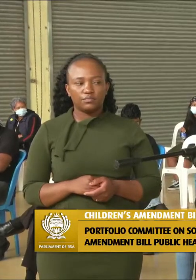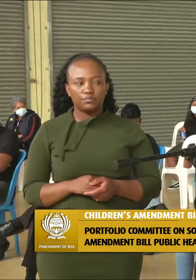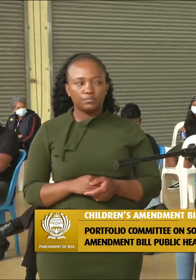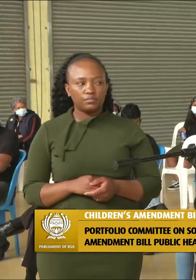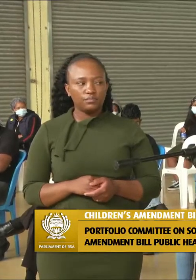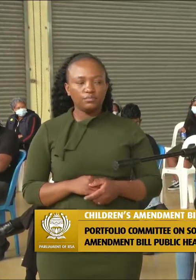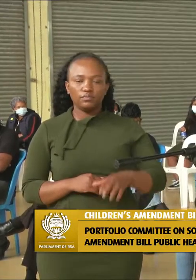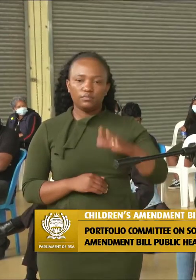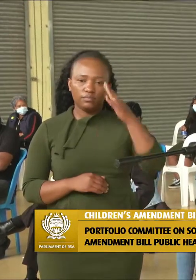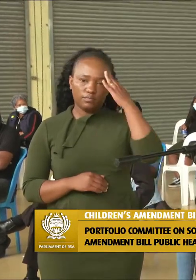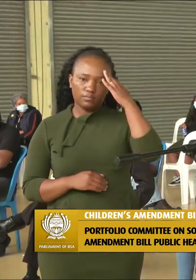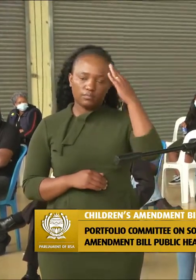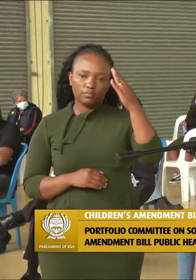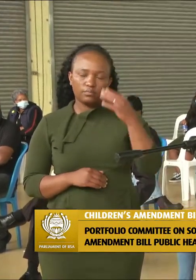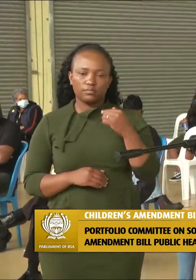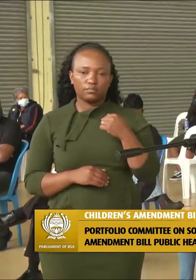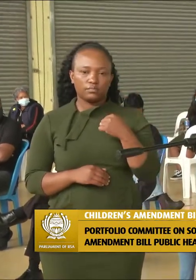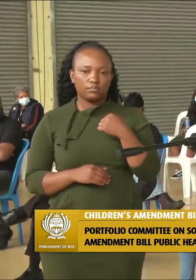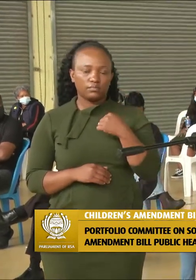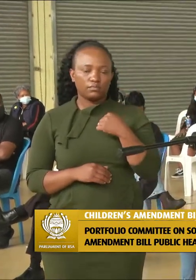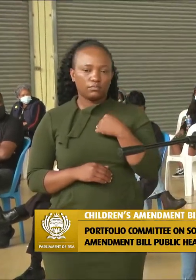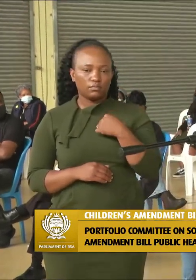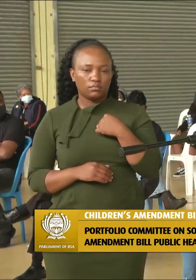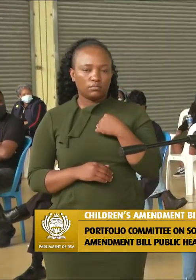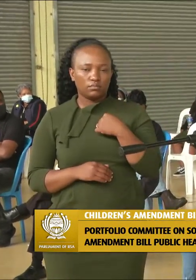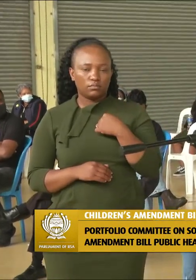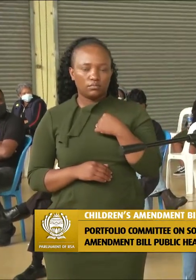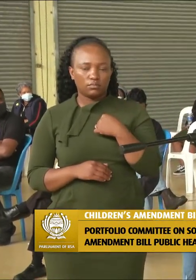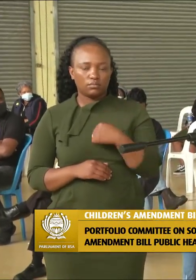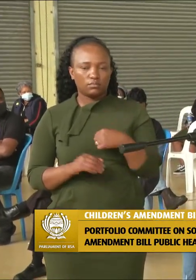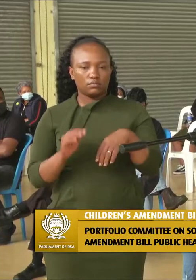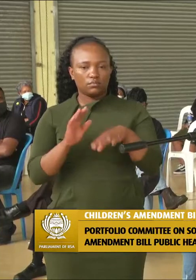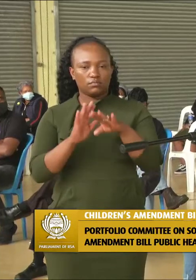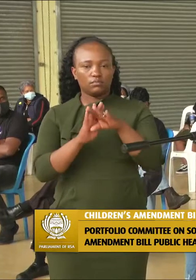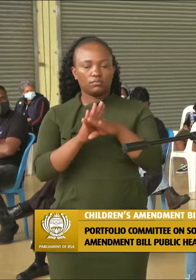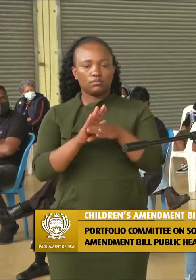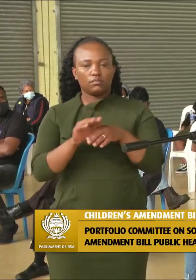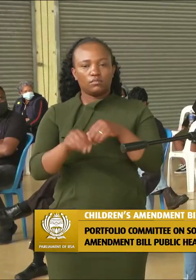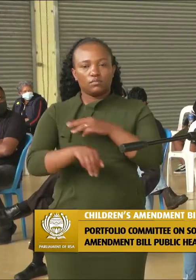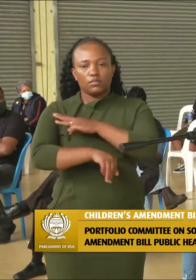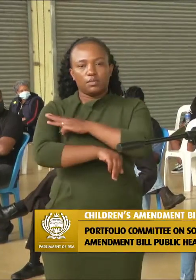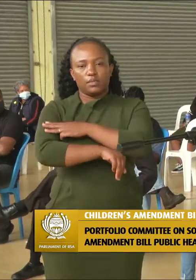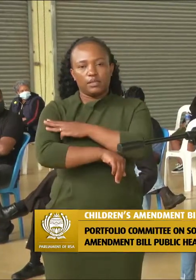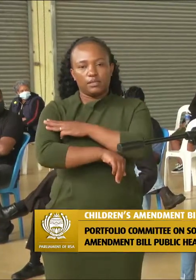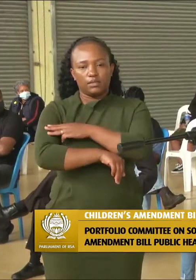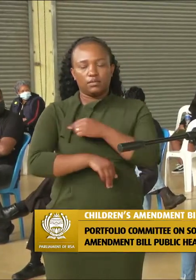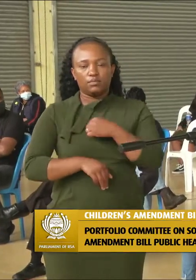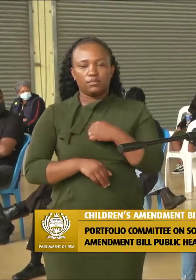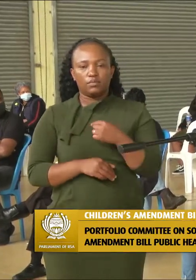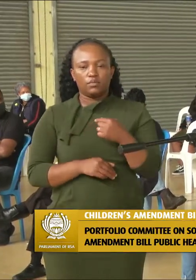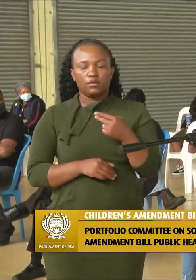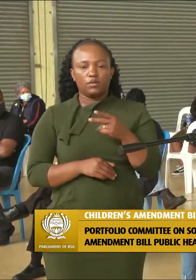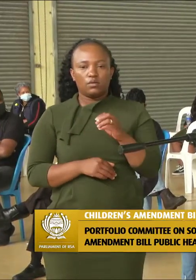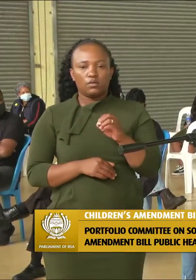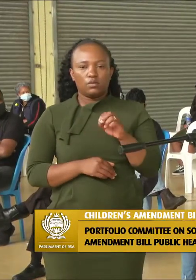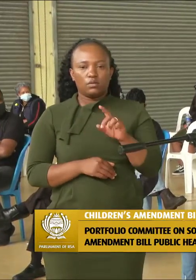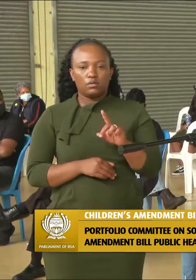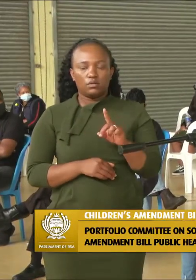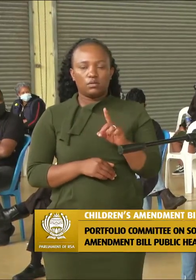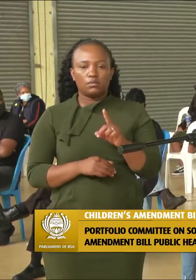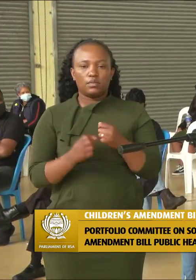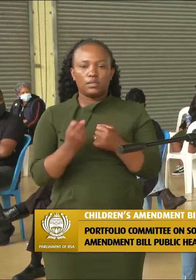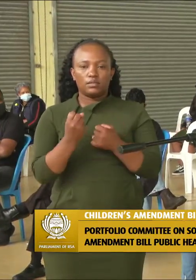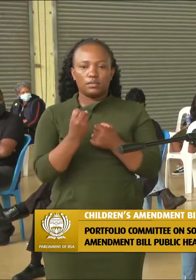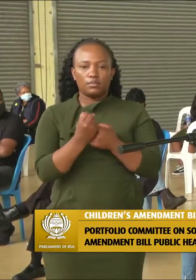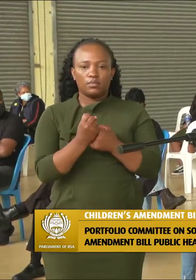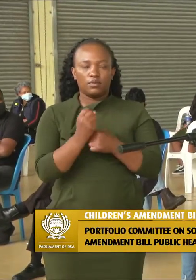Good afternoon. I'm Yogesh Raman, the Program Manager in Chikweni South District for Children. I support the bill and welcome all